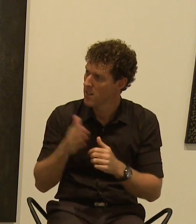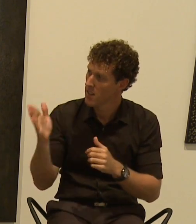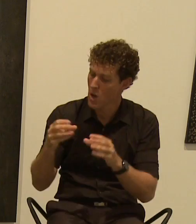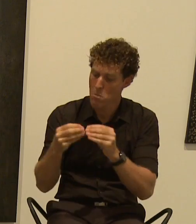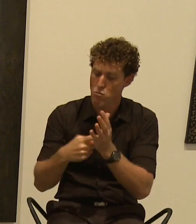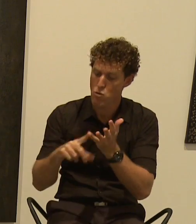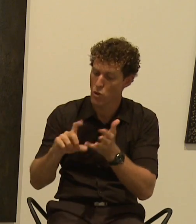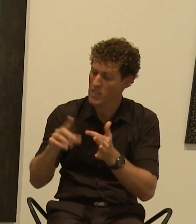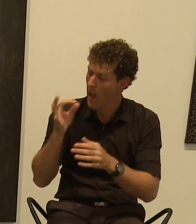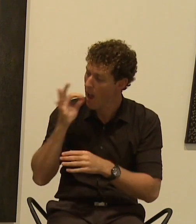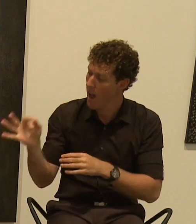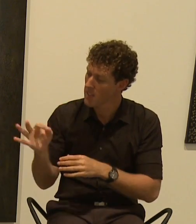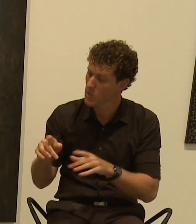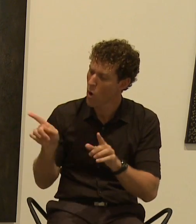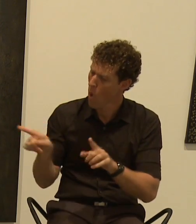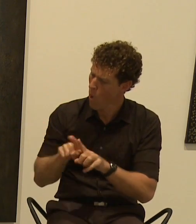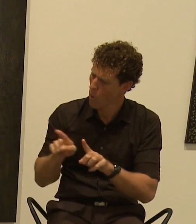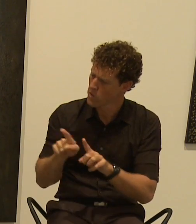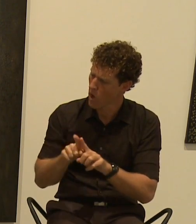And you've also